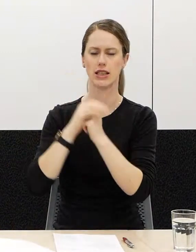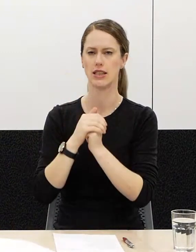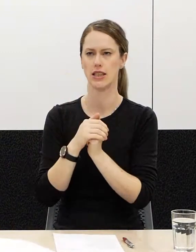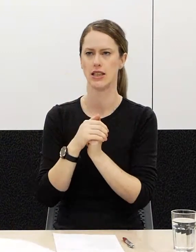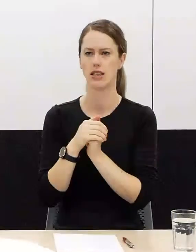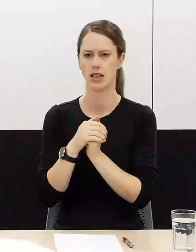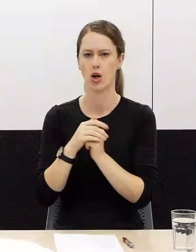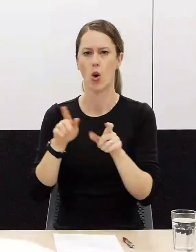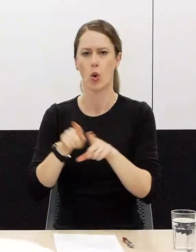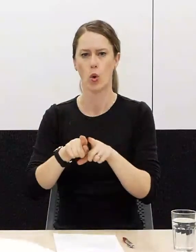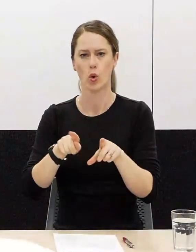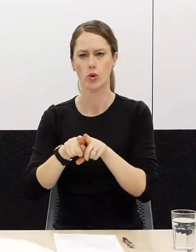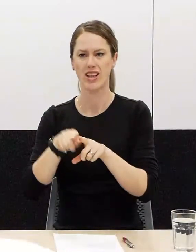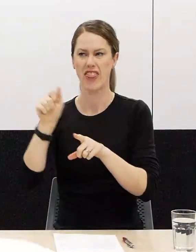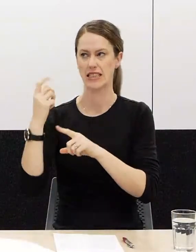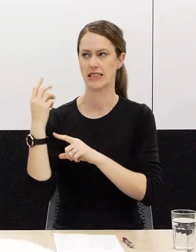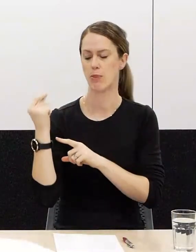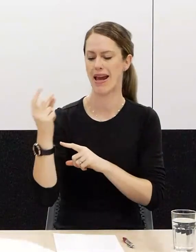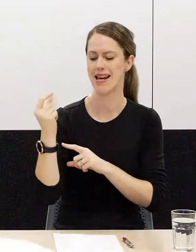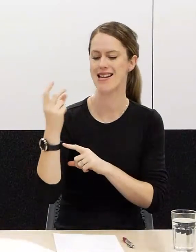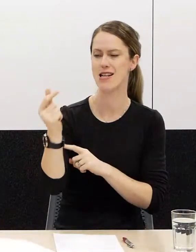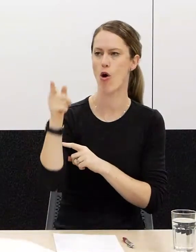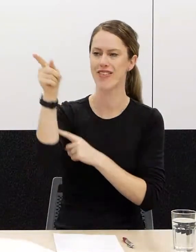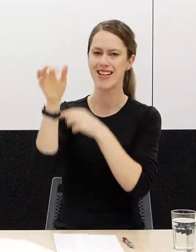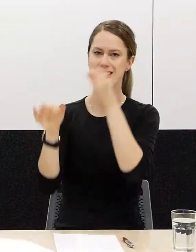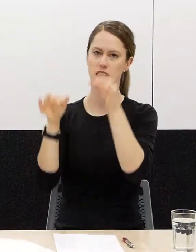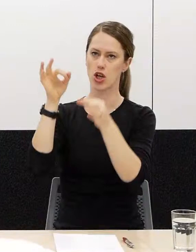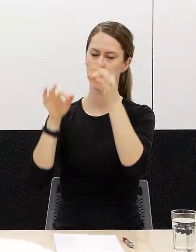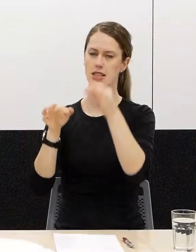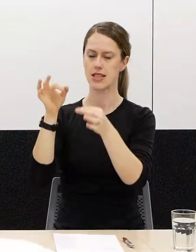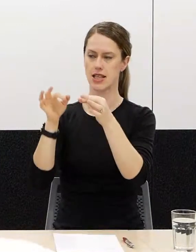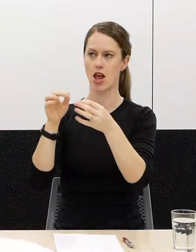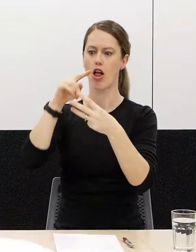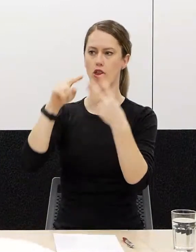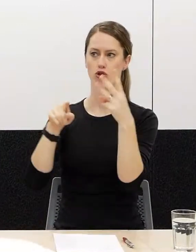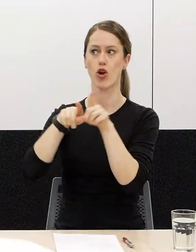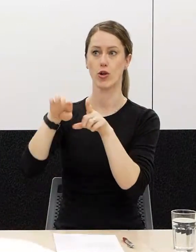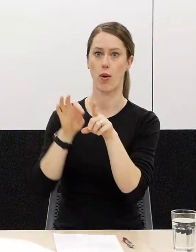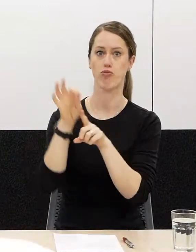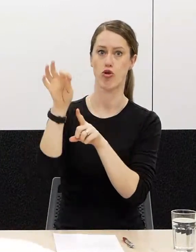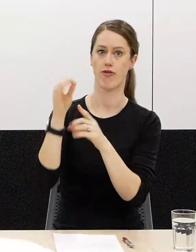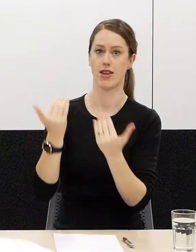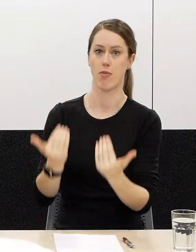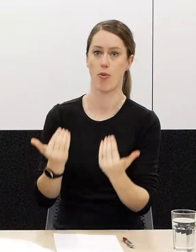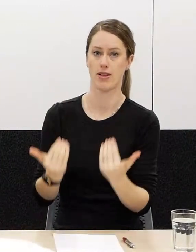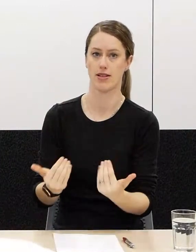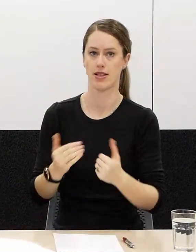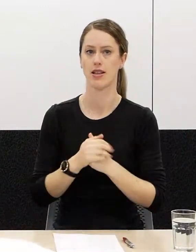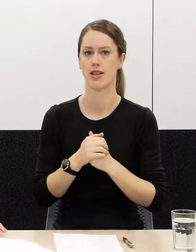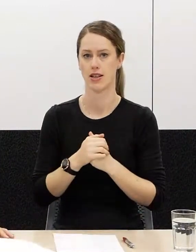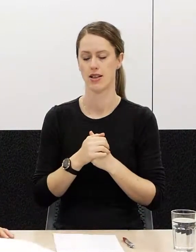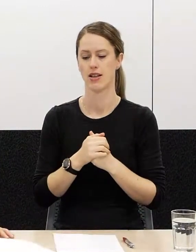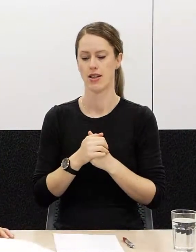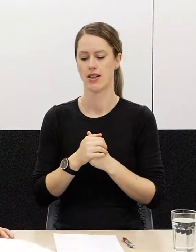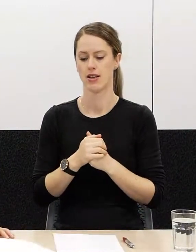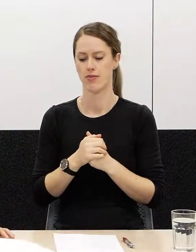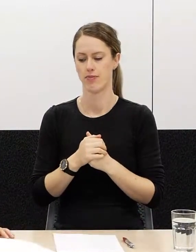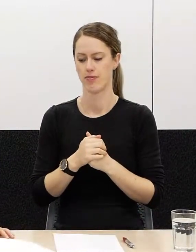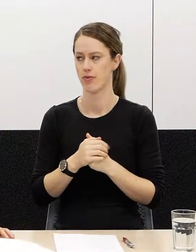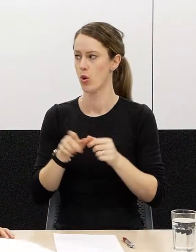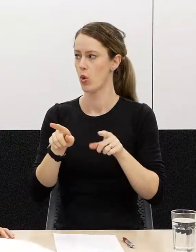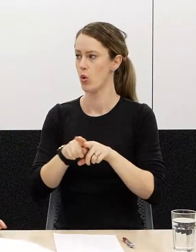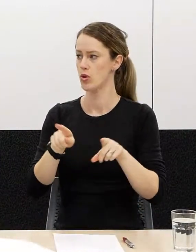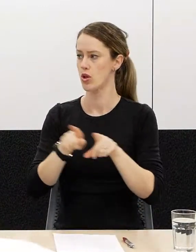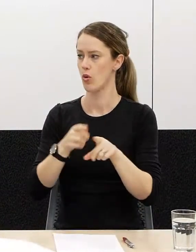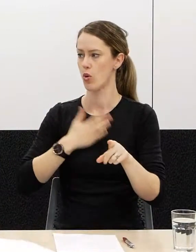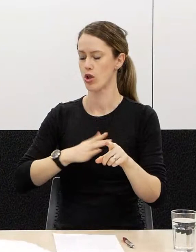well as also the speed of their decisions. So these things are being worked on currently with Pharmac, and I'm also wanting